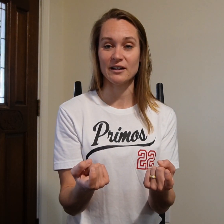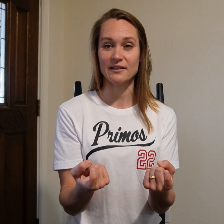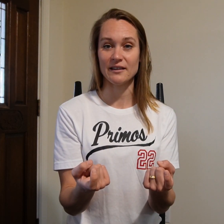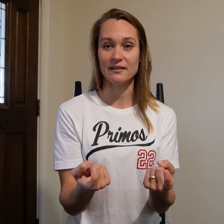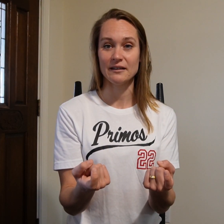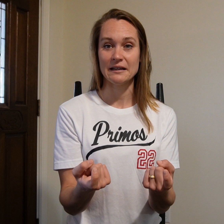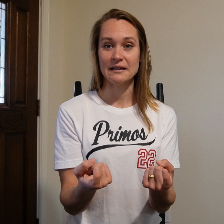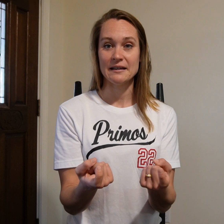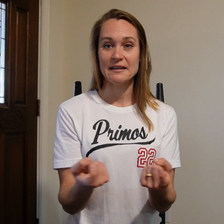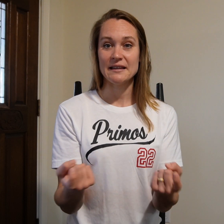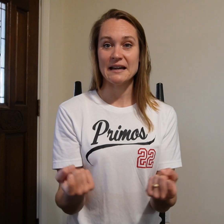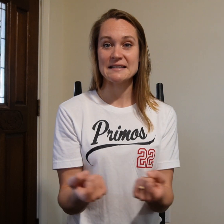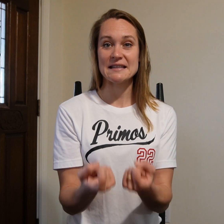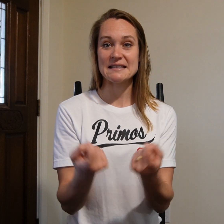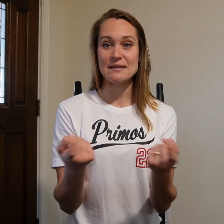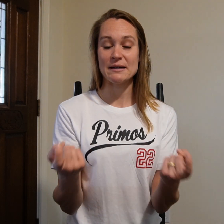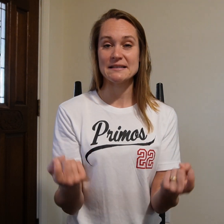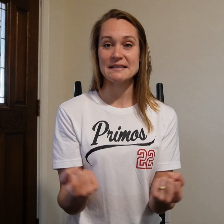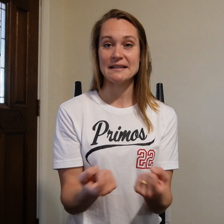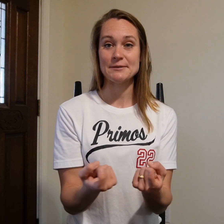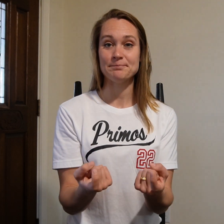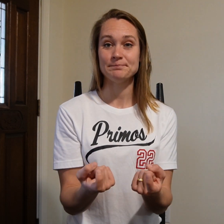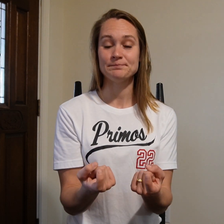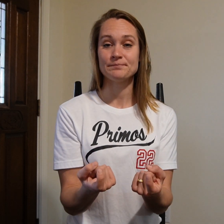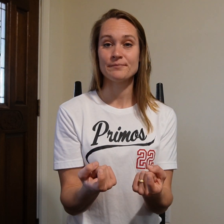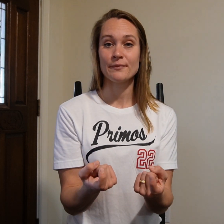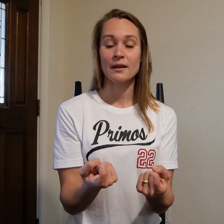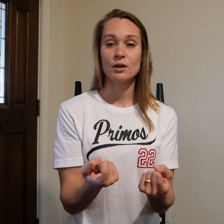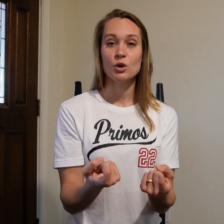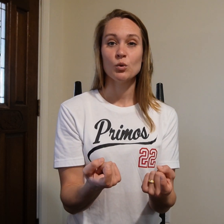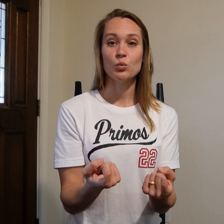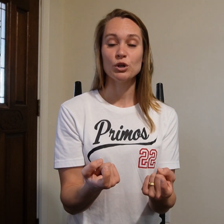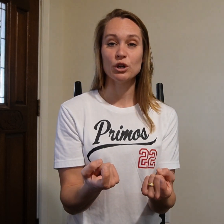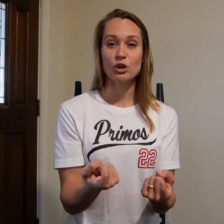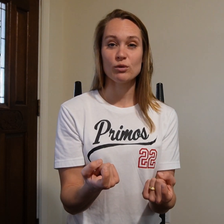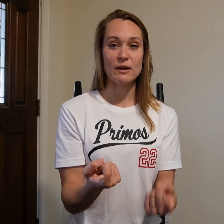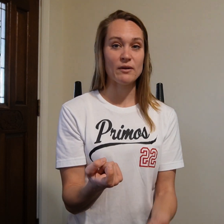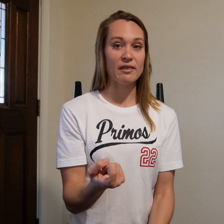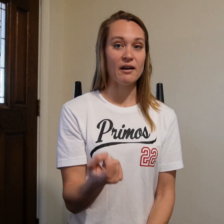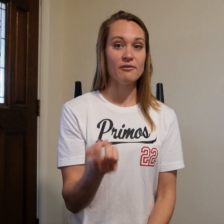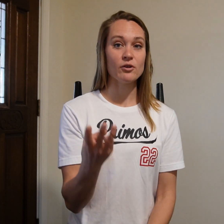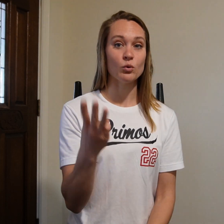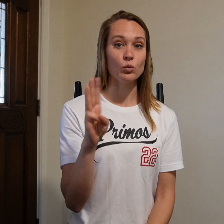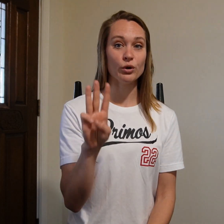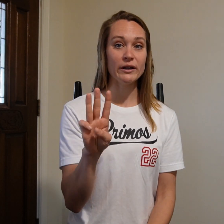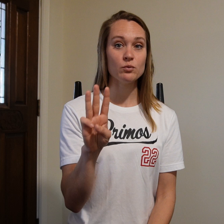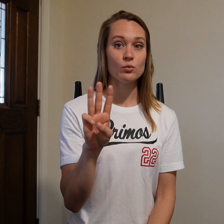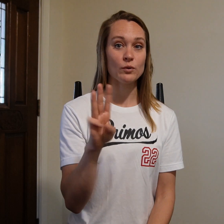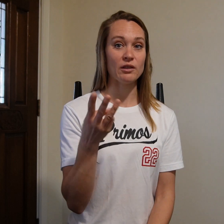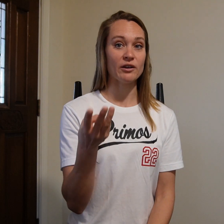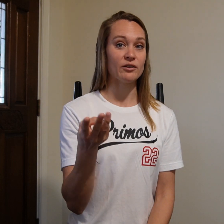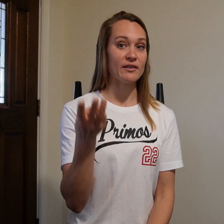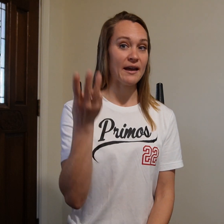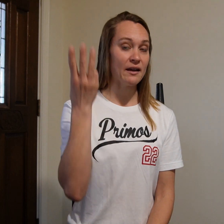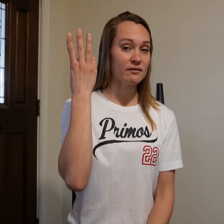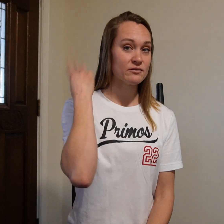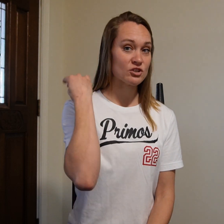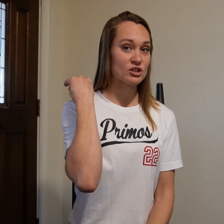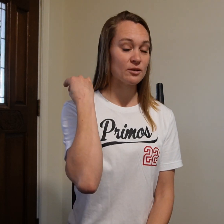thing. The eyes that see my sin would look on me with love. Would, we learned that. Just a W